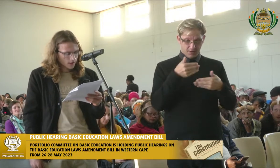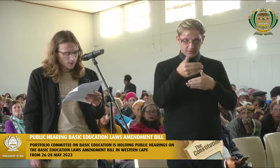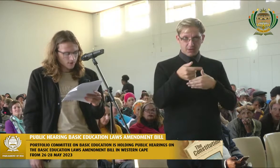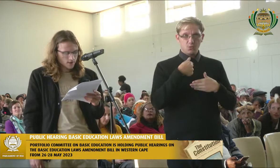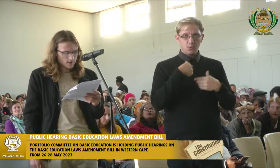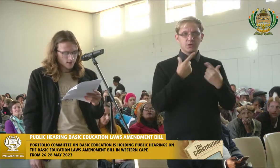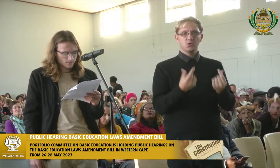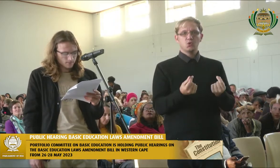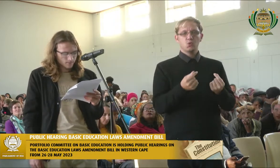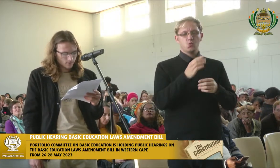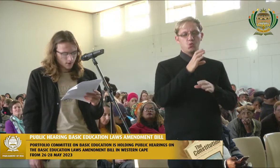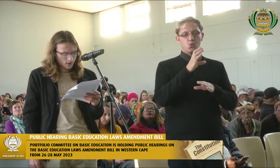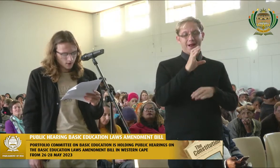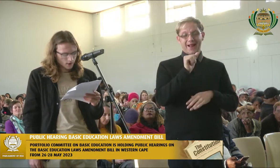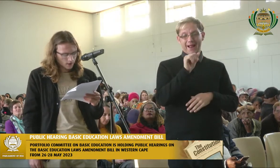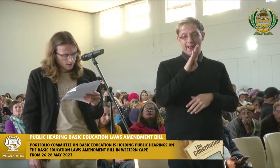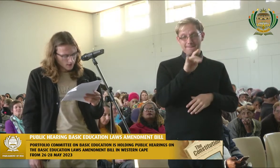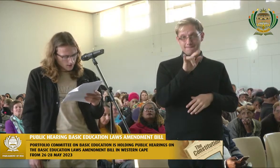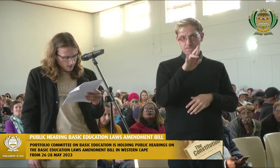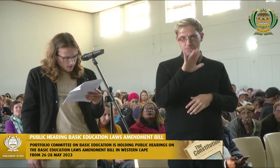dropped the Cambridge system.